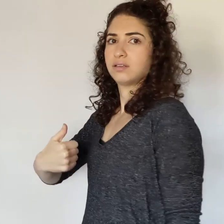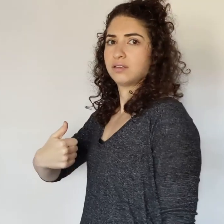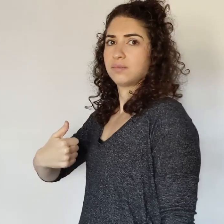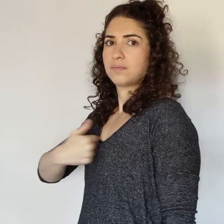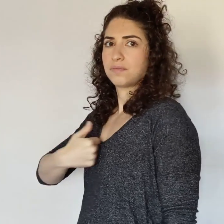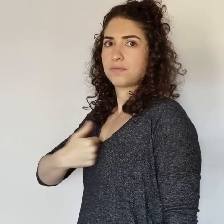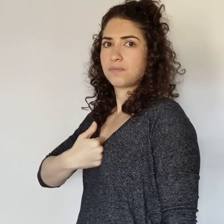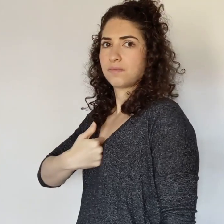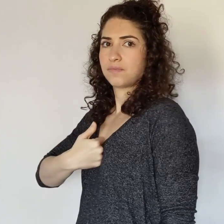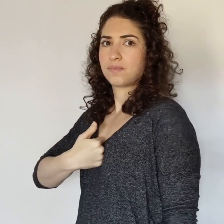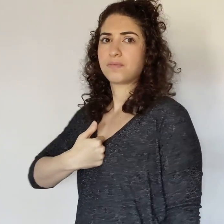myself,